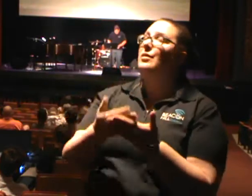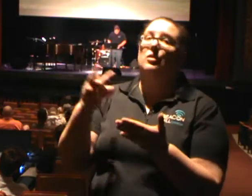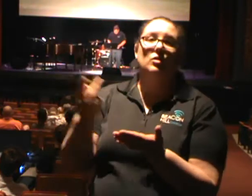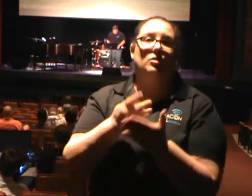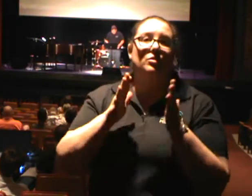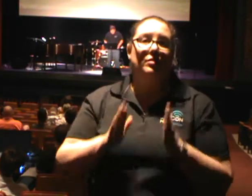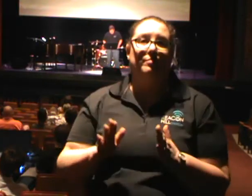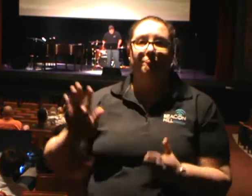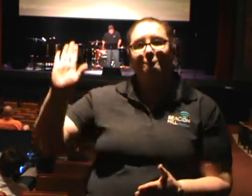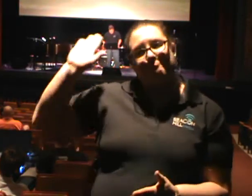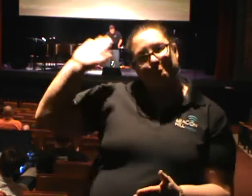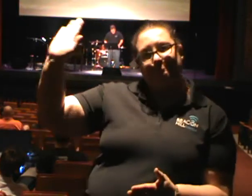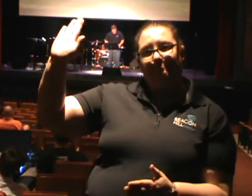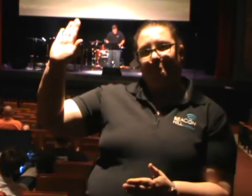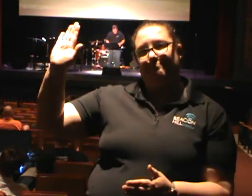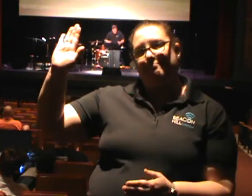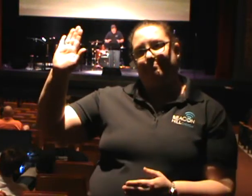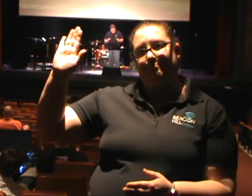He's the good shepherd.